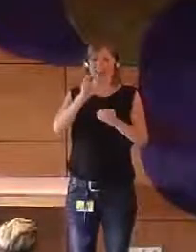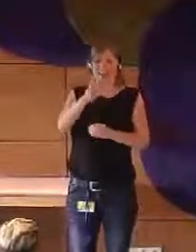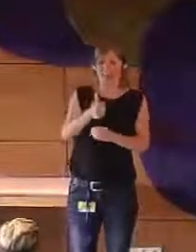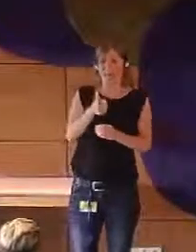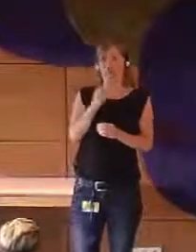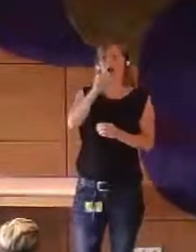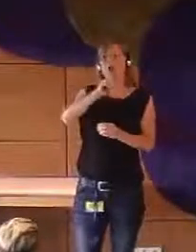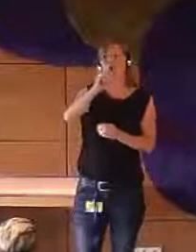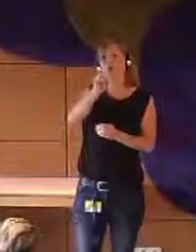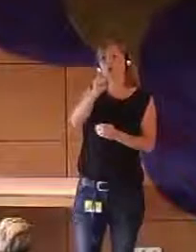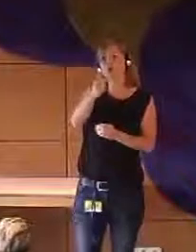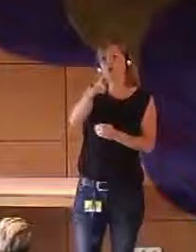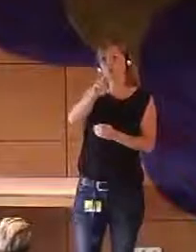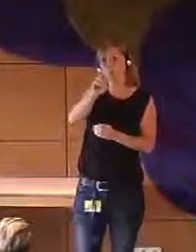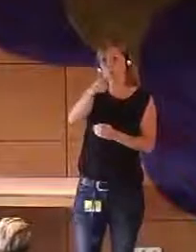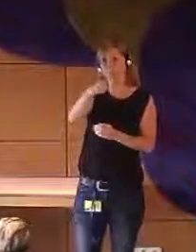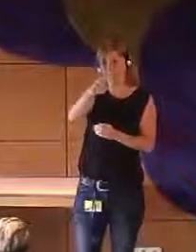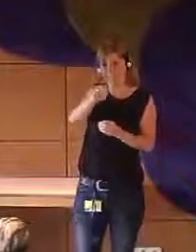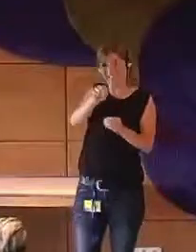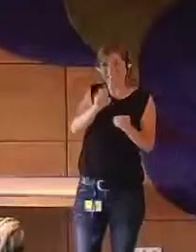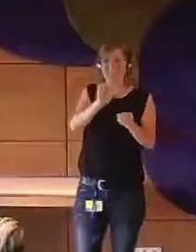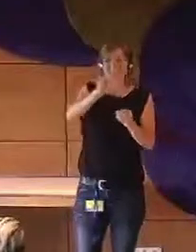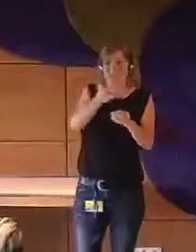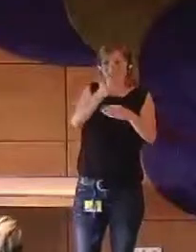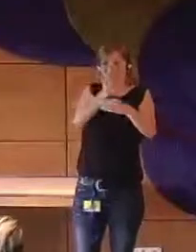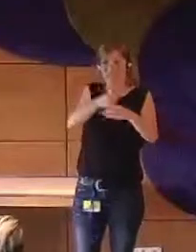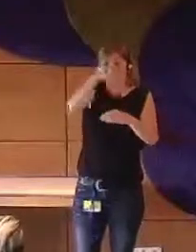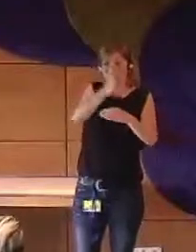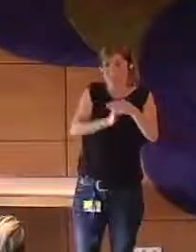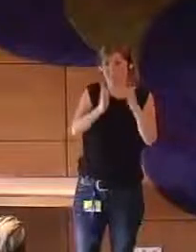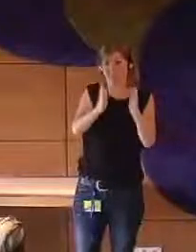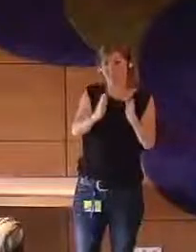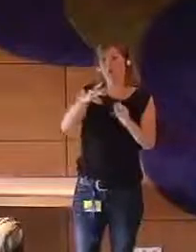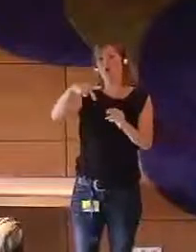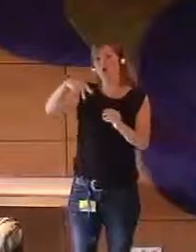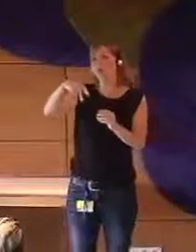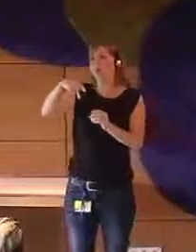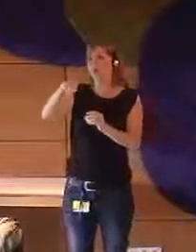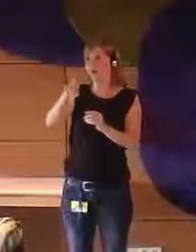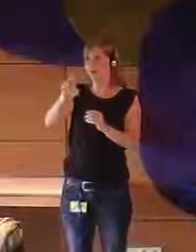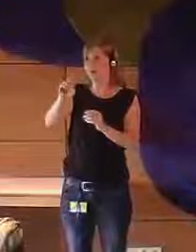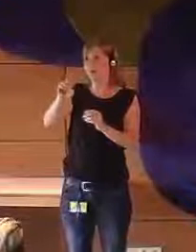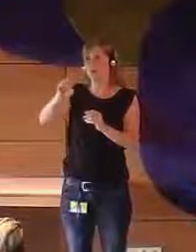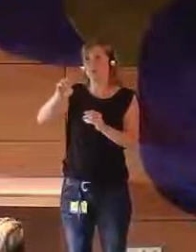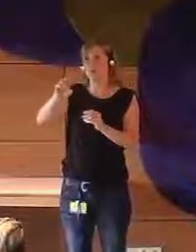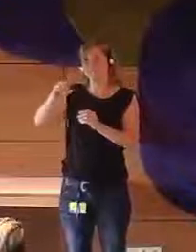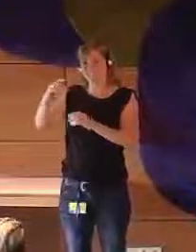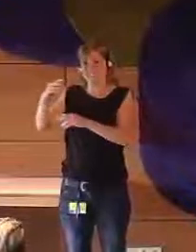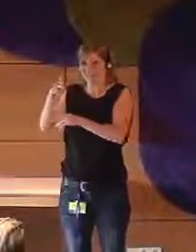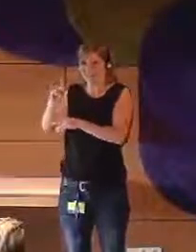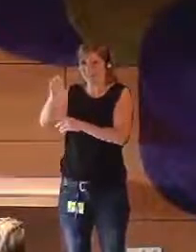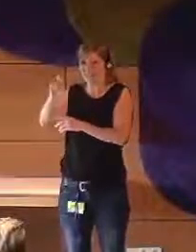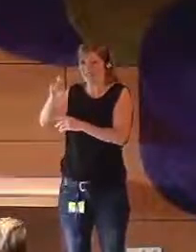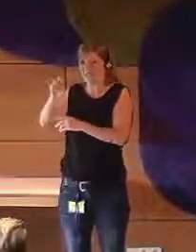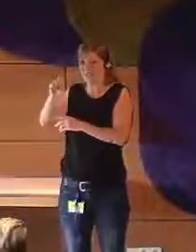also progesterone for the second half. So in order to have regular periods, you need to have both estrogen and